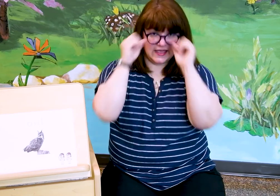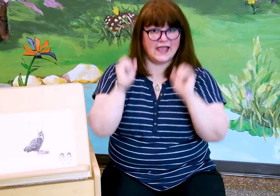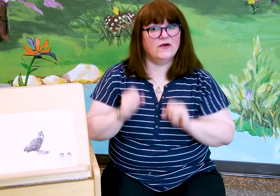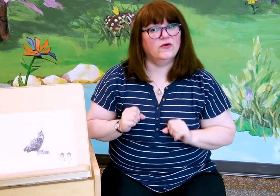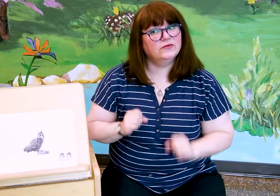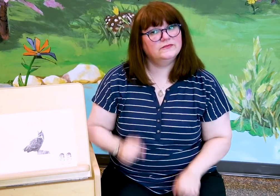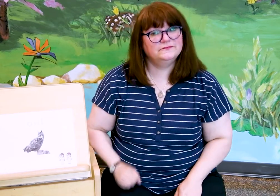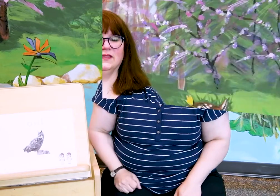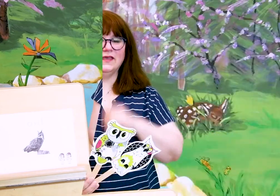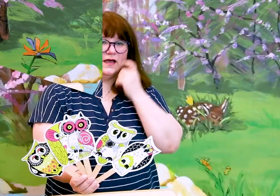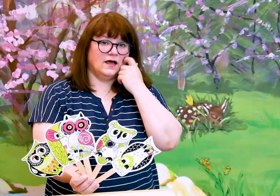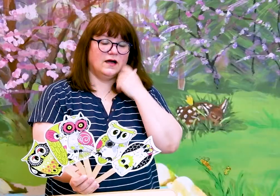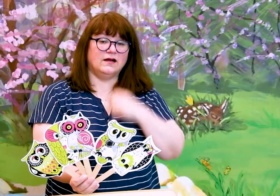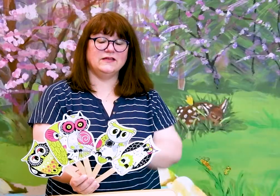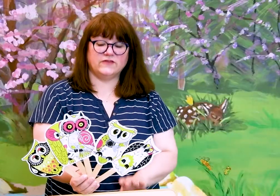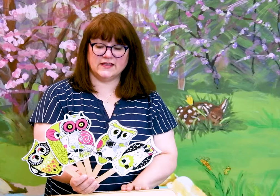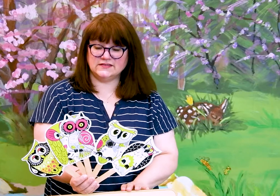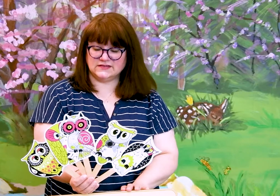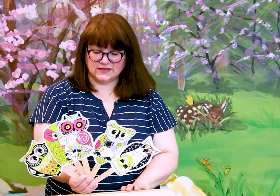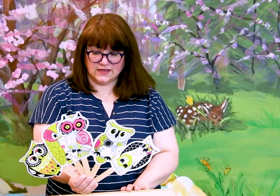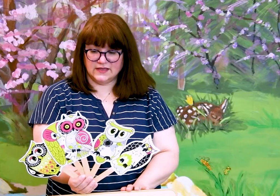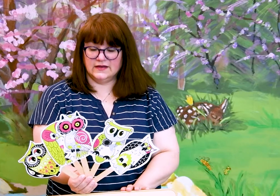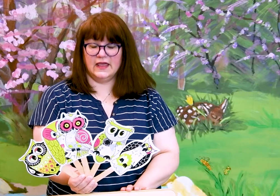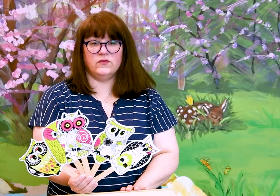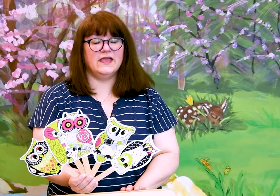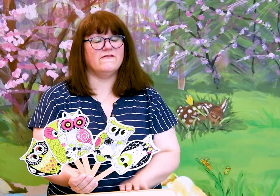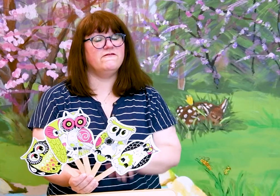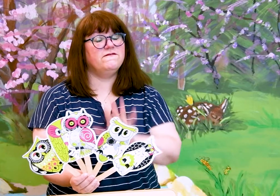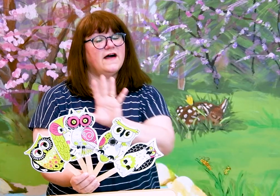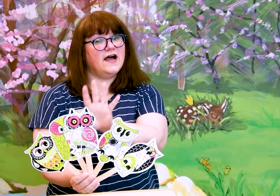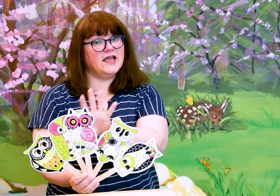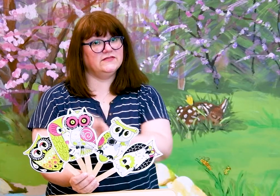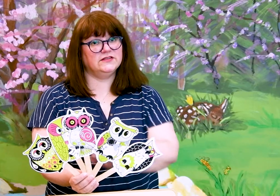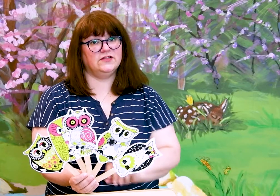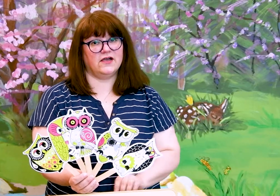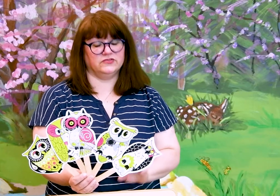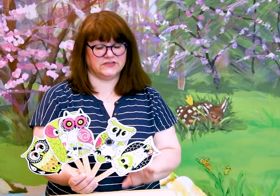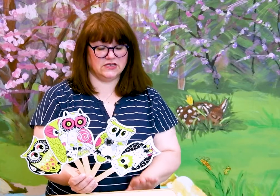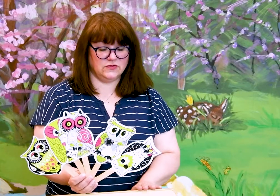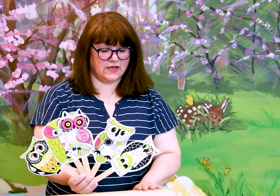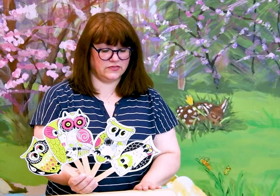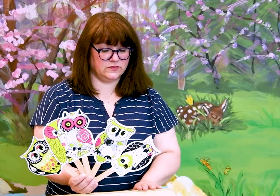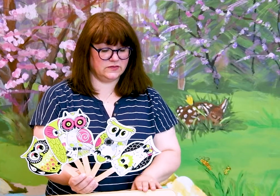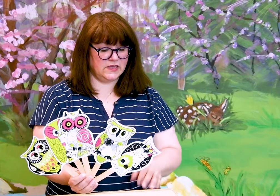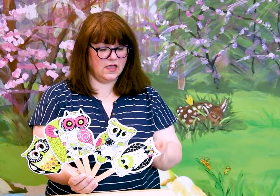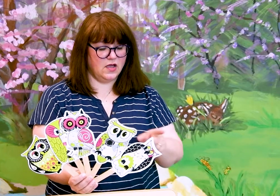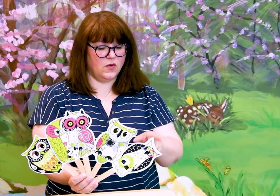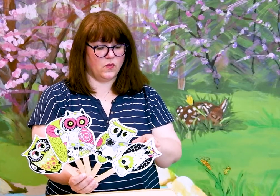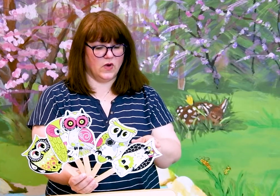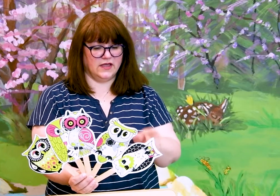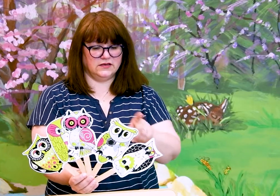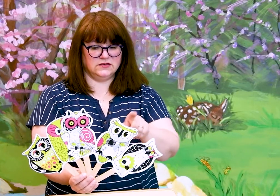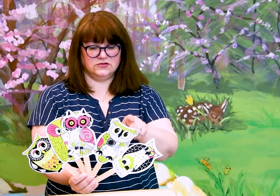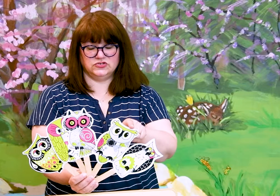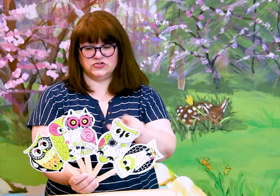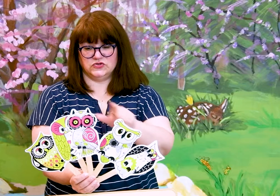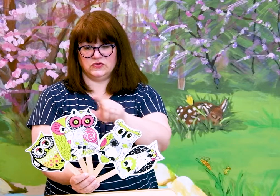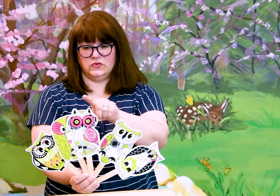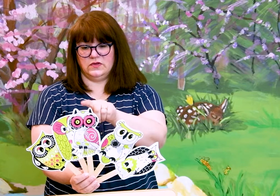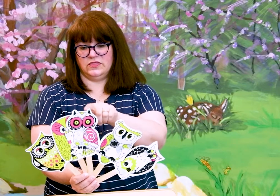owl. All right, friends, now we have five little owls. Can you count them with me? One, two,